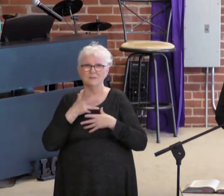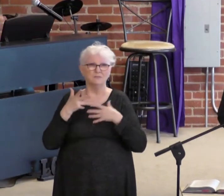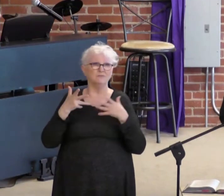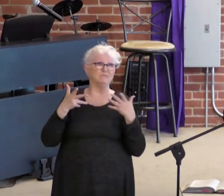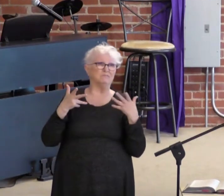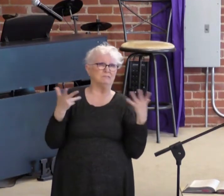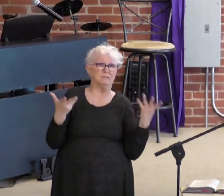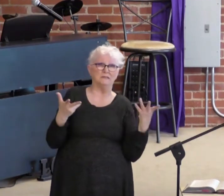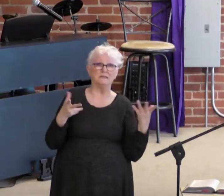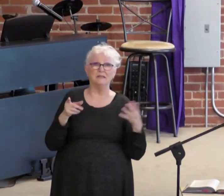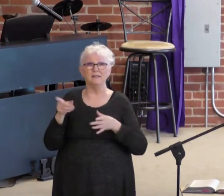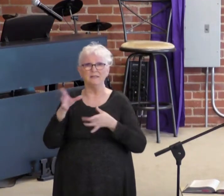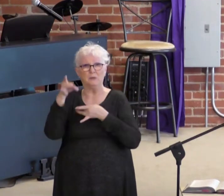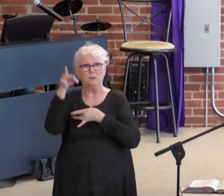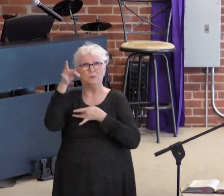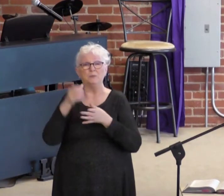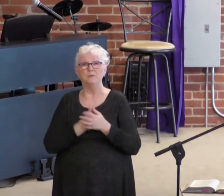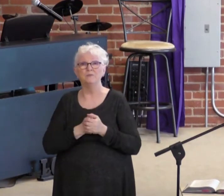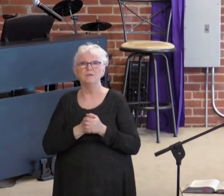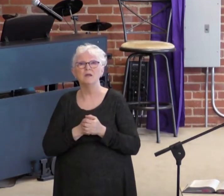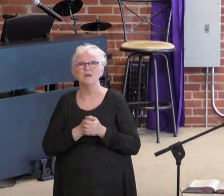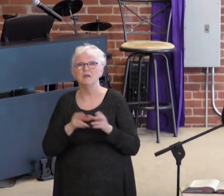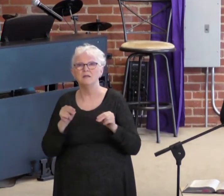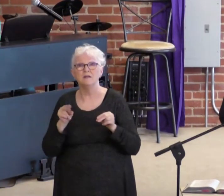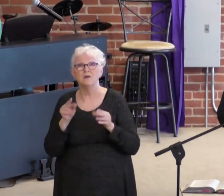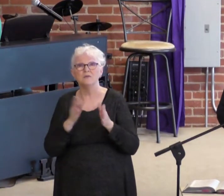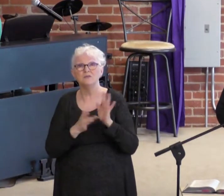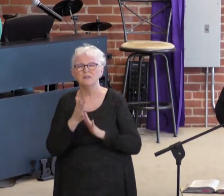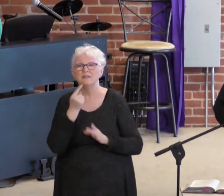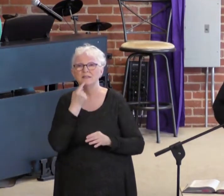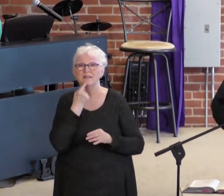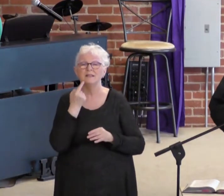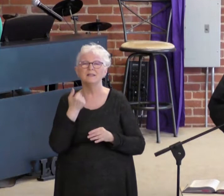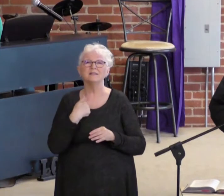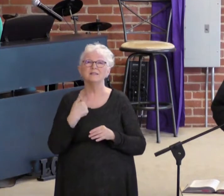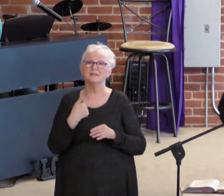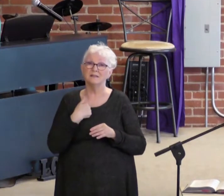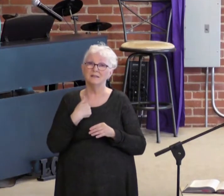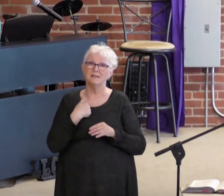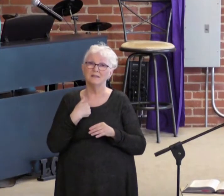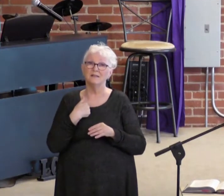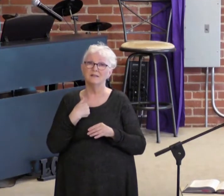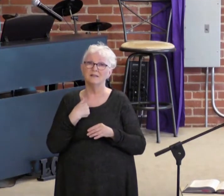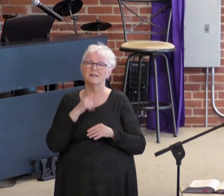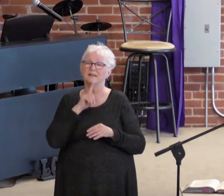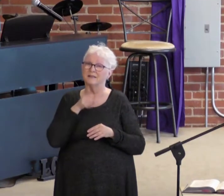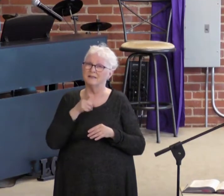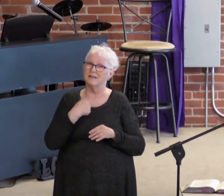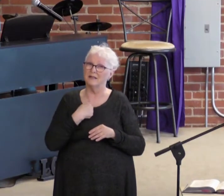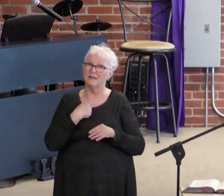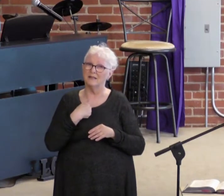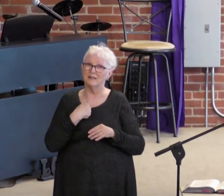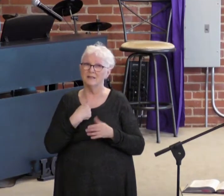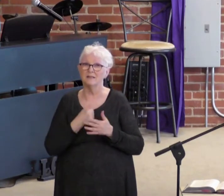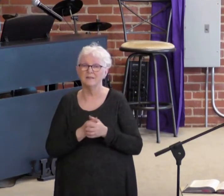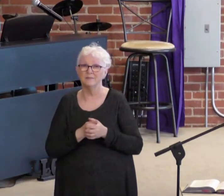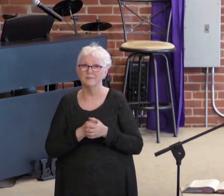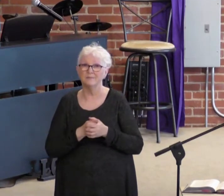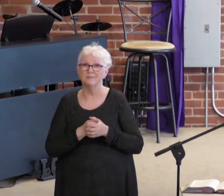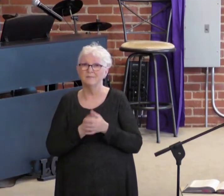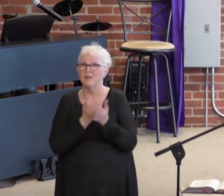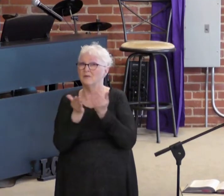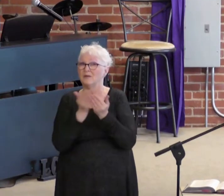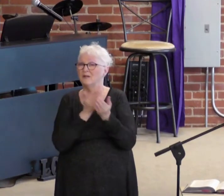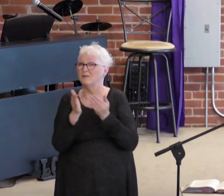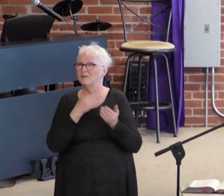Jesus is always near. So whatever you're going through today, whatever you desire